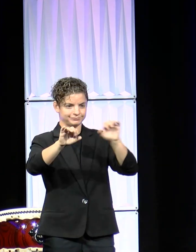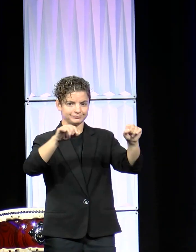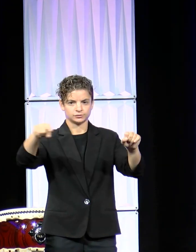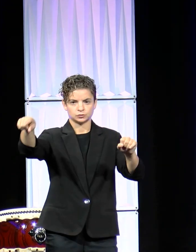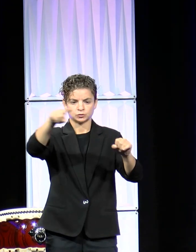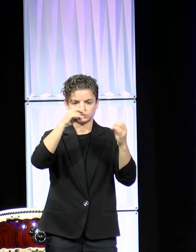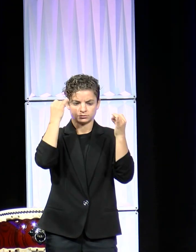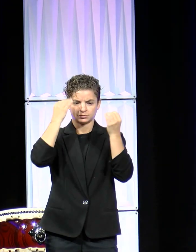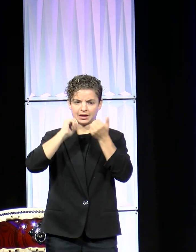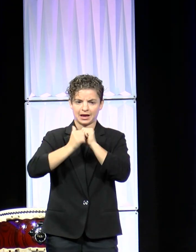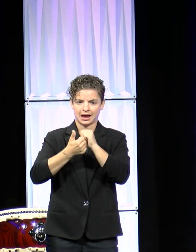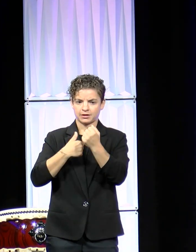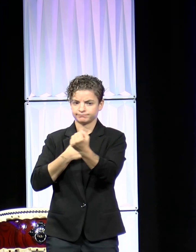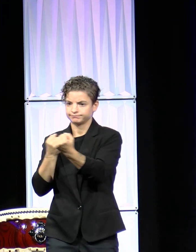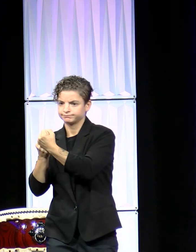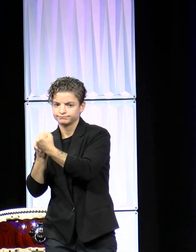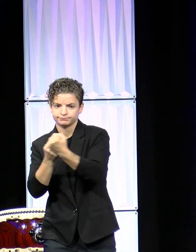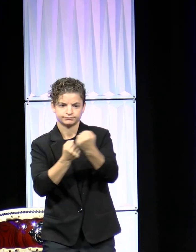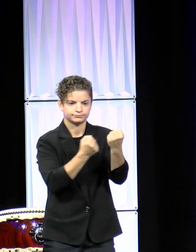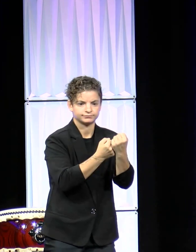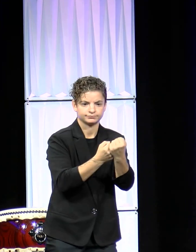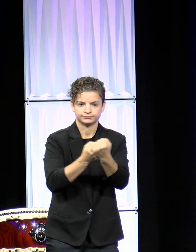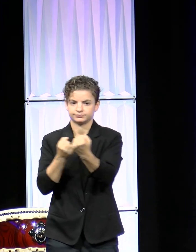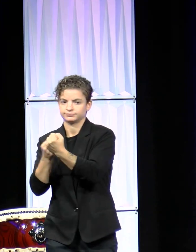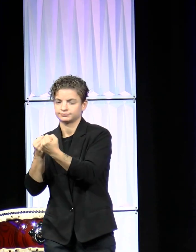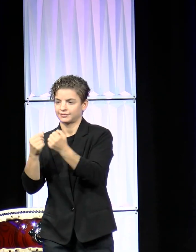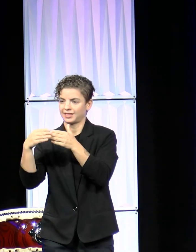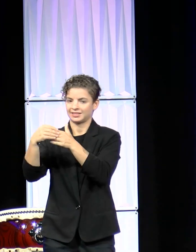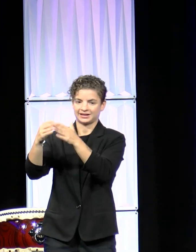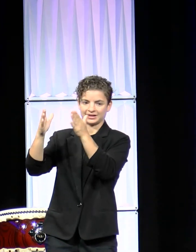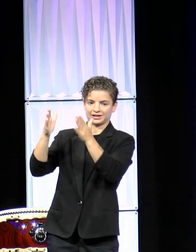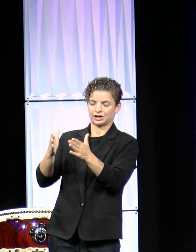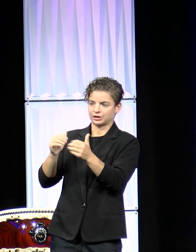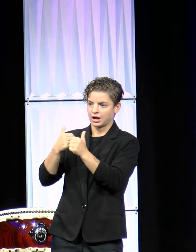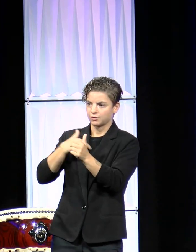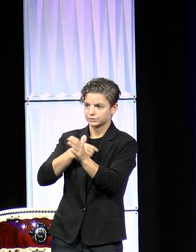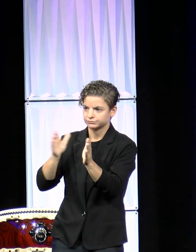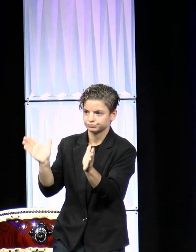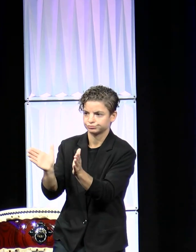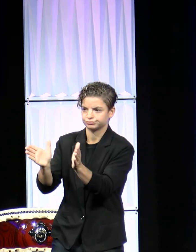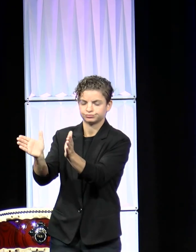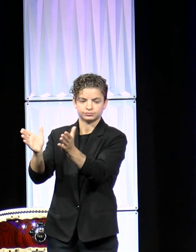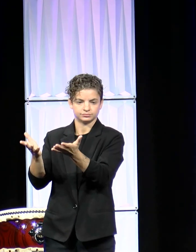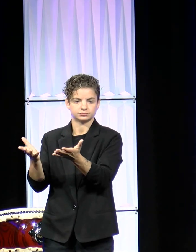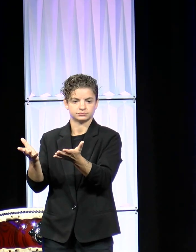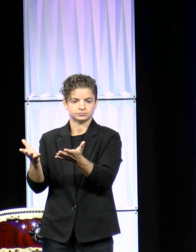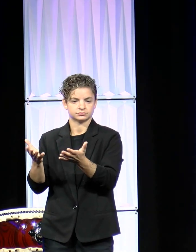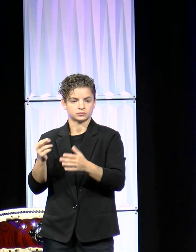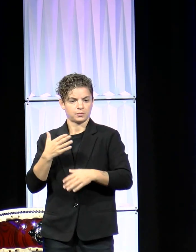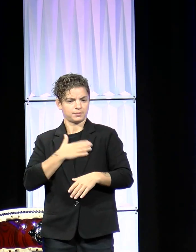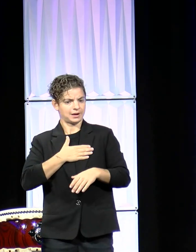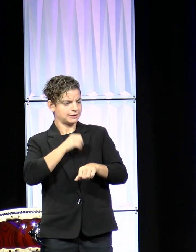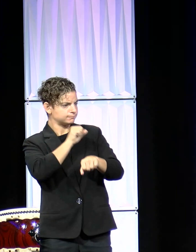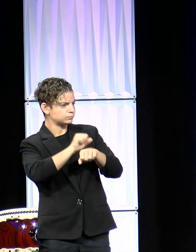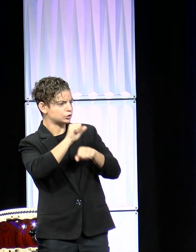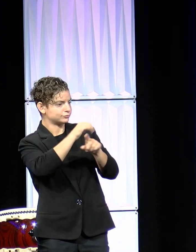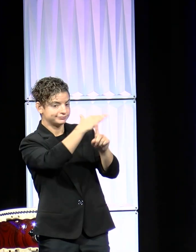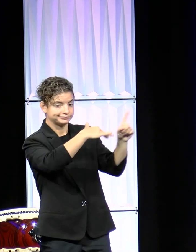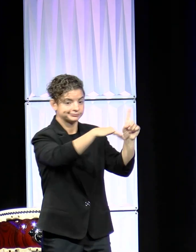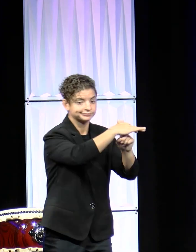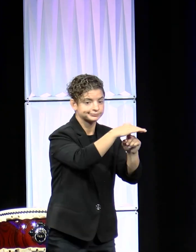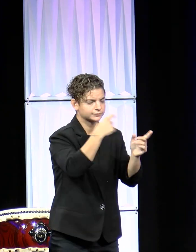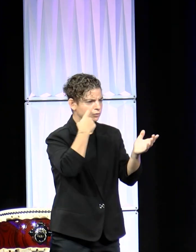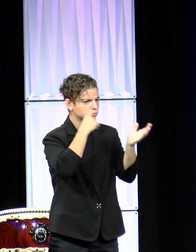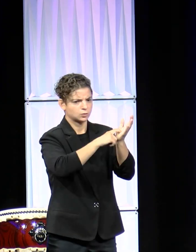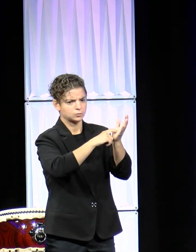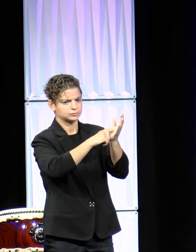Ways that we can address the inequities in our settings and workplaces. I hope you got tools from each of